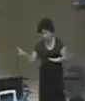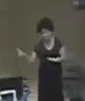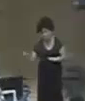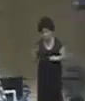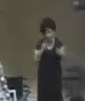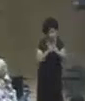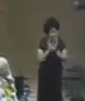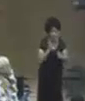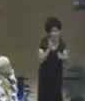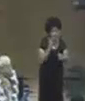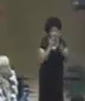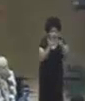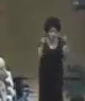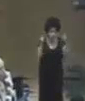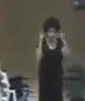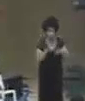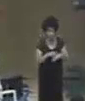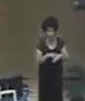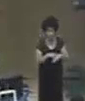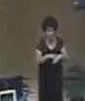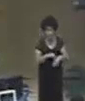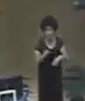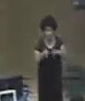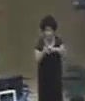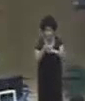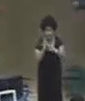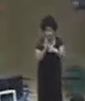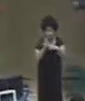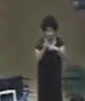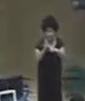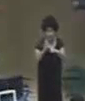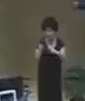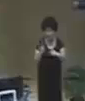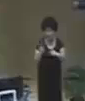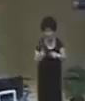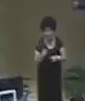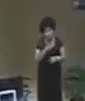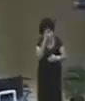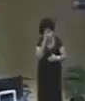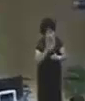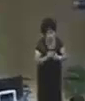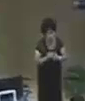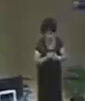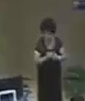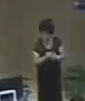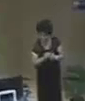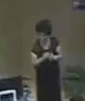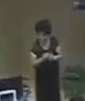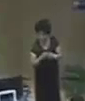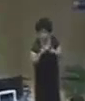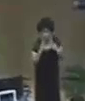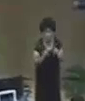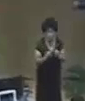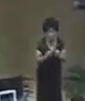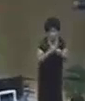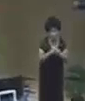So, student relationship officers, student SROs we call them, key plank, because they follow the students through that learning journey.